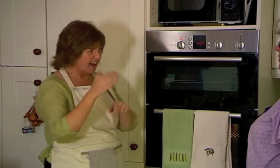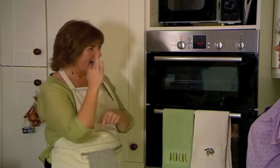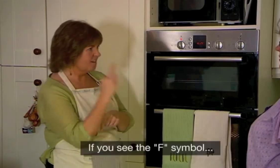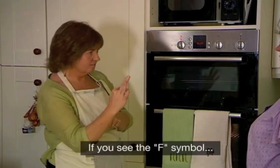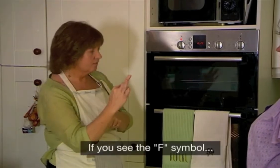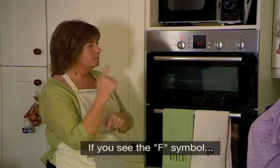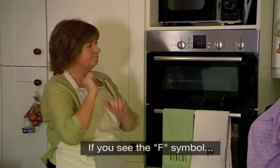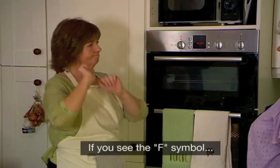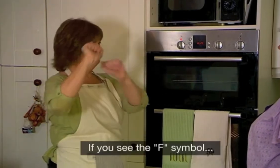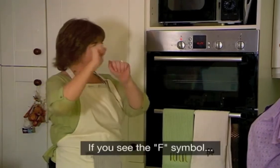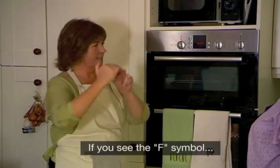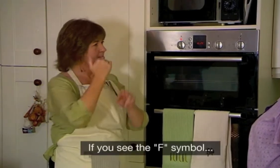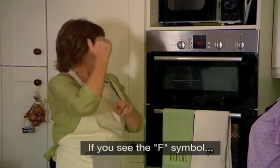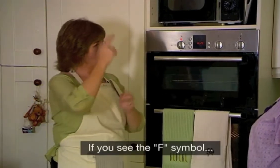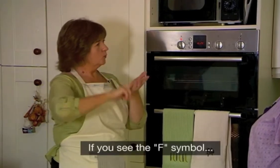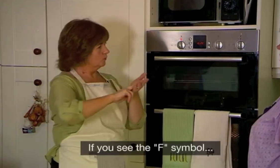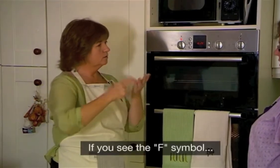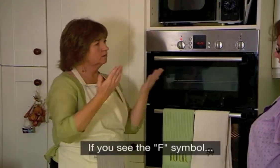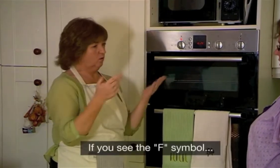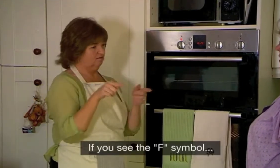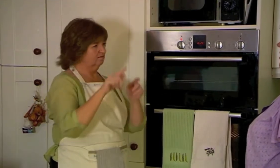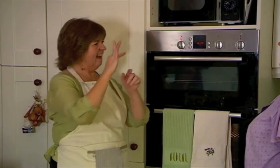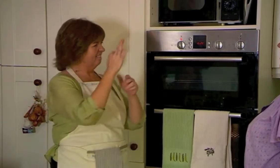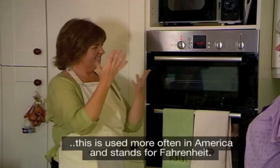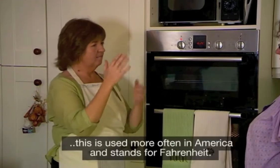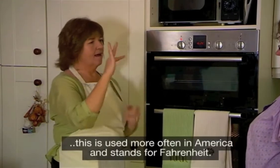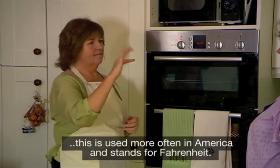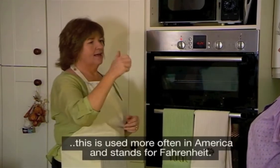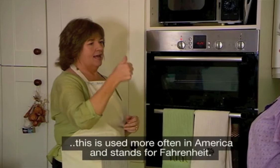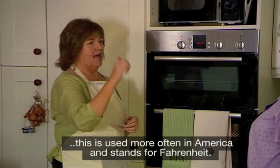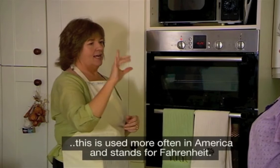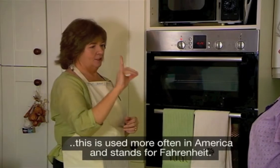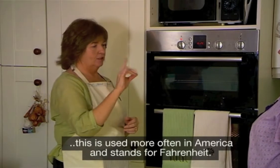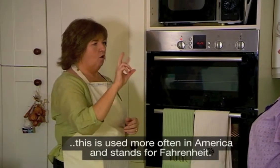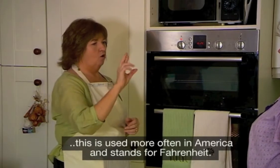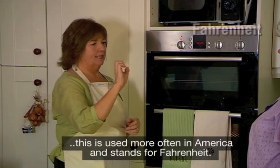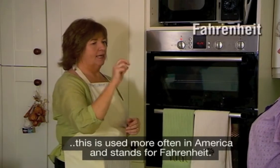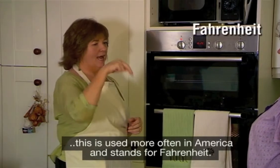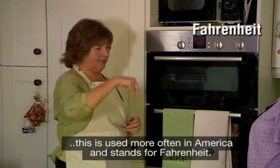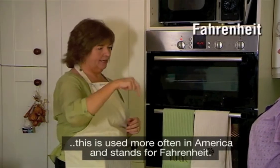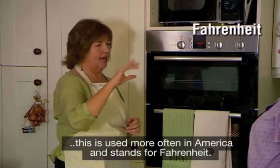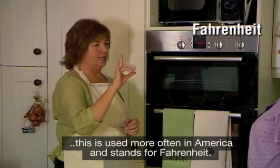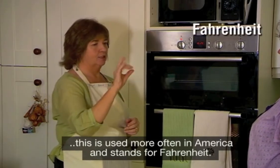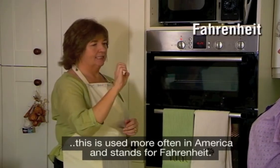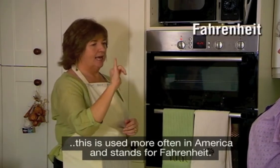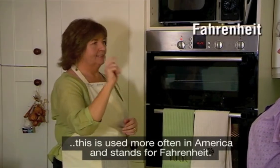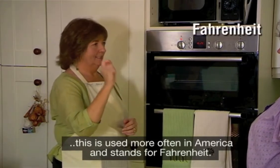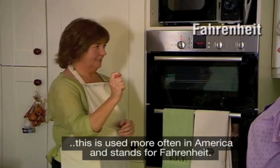If you see the F symbol, this is used more often in America and stands for Fahrenheit.